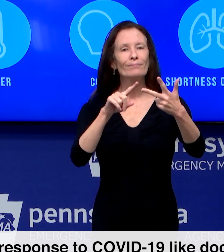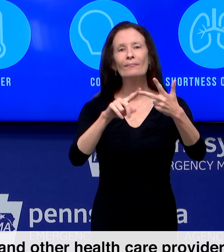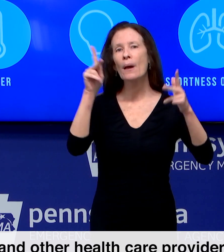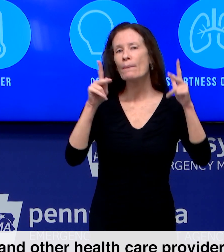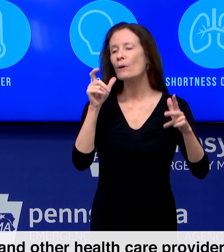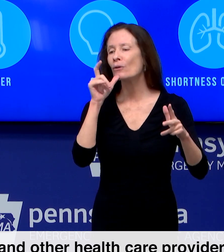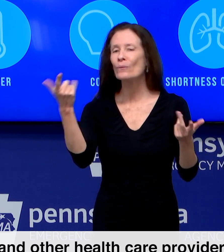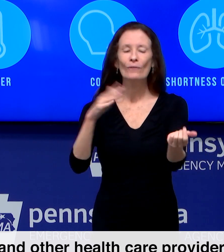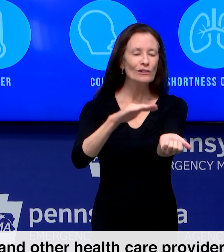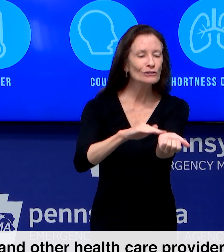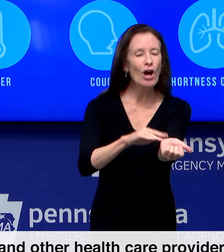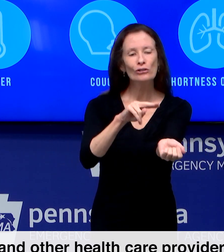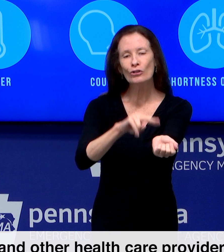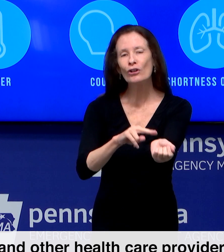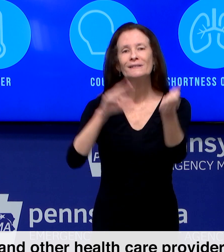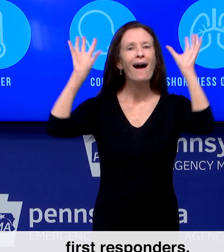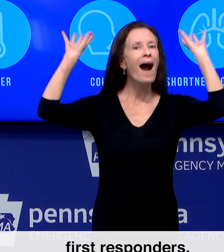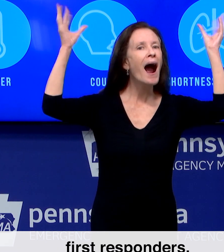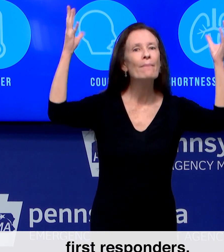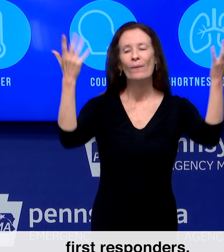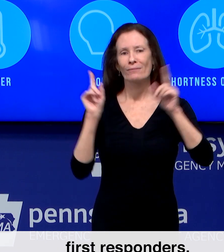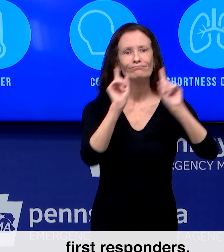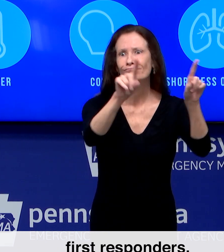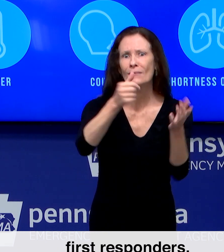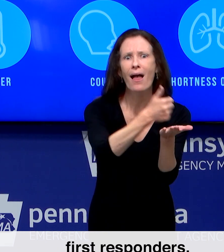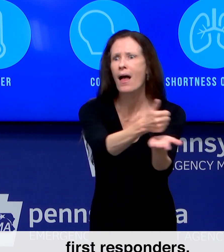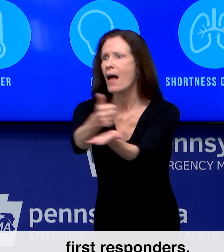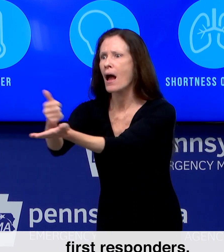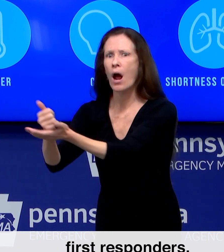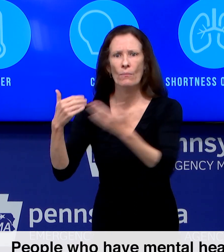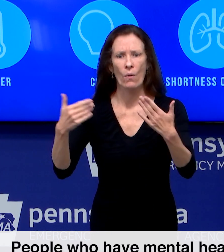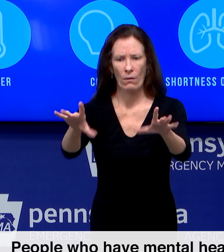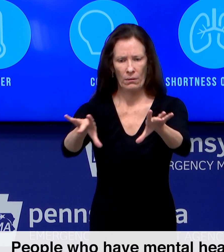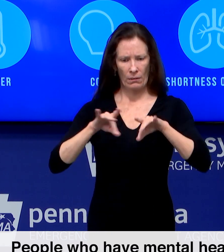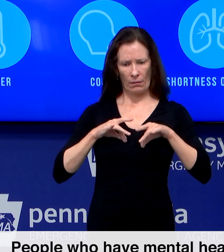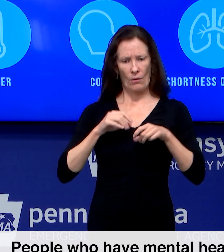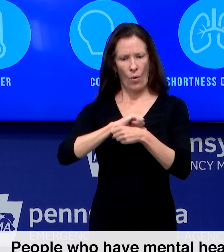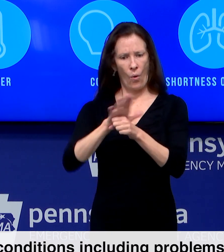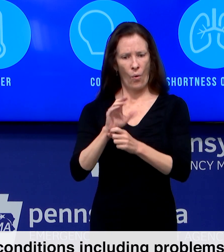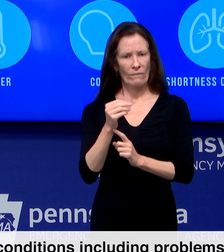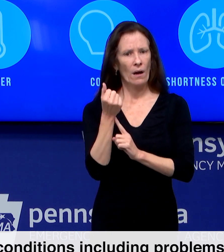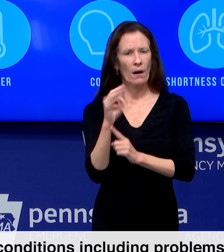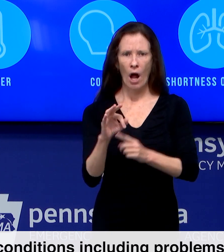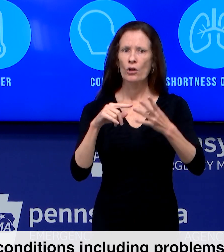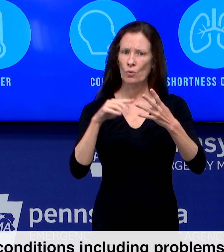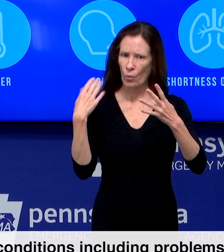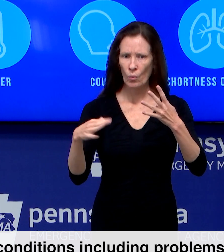and other healthcare providers or first responders, people who have mental health conditions, including problems